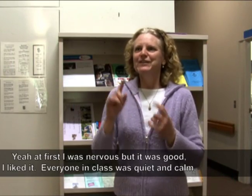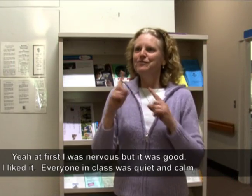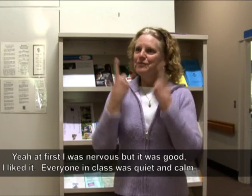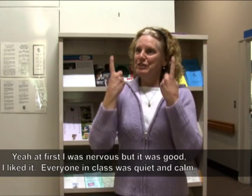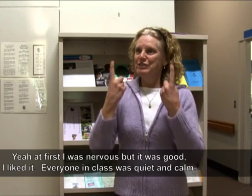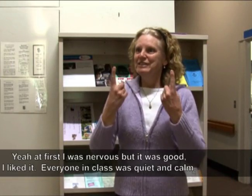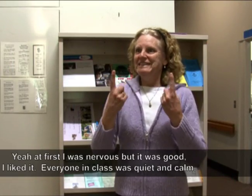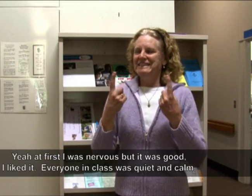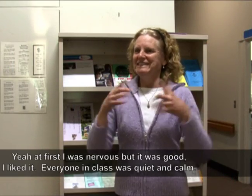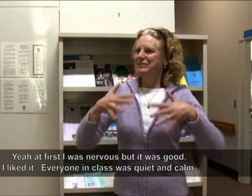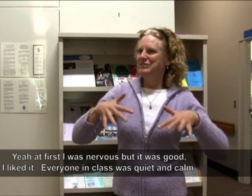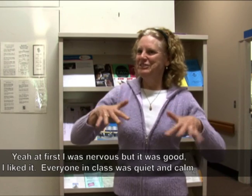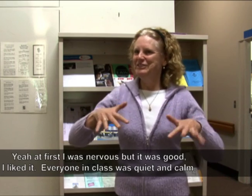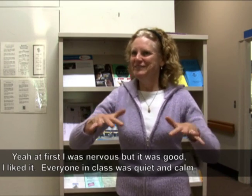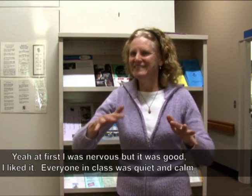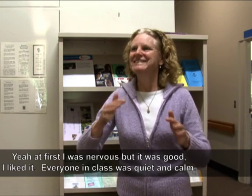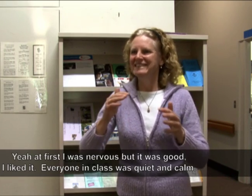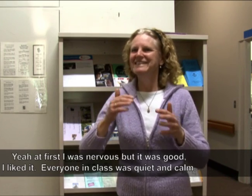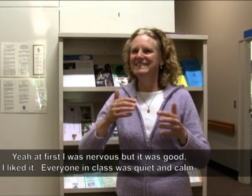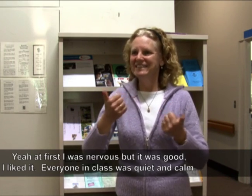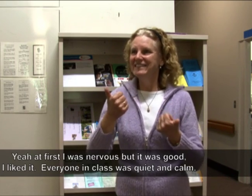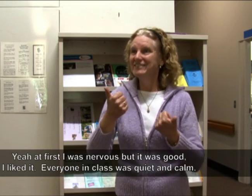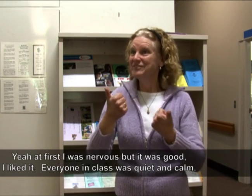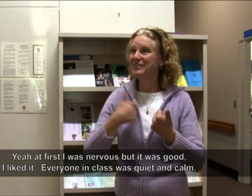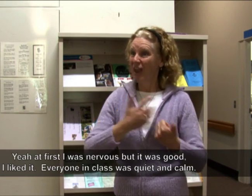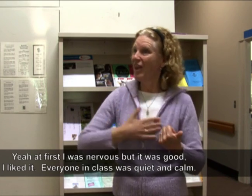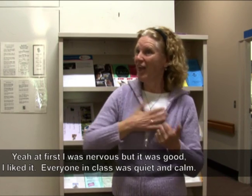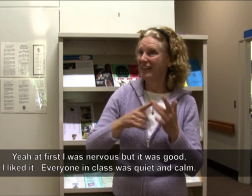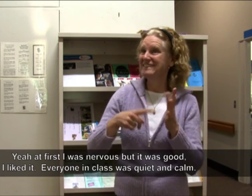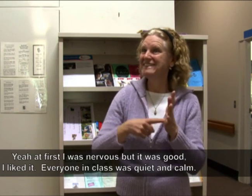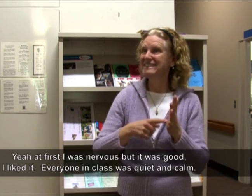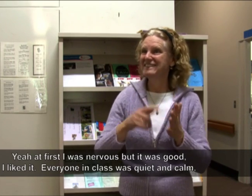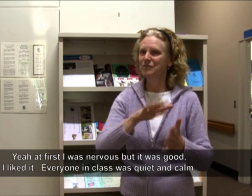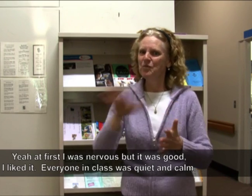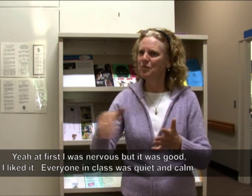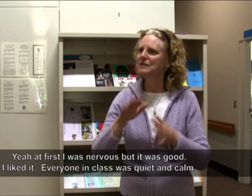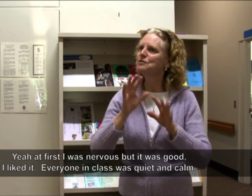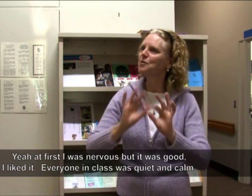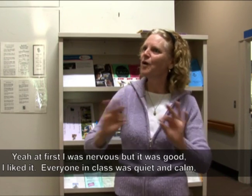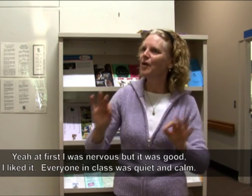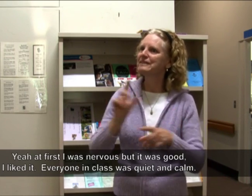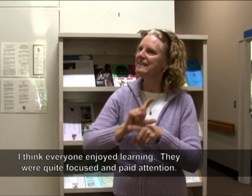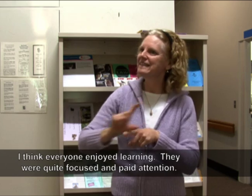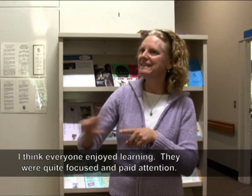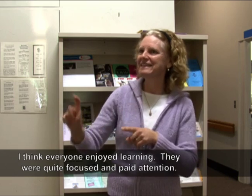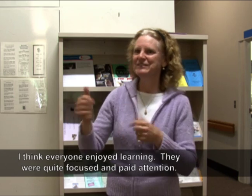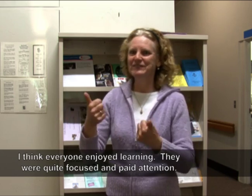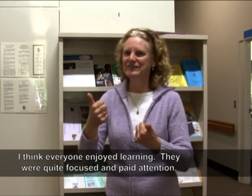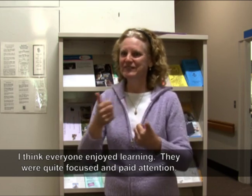Yeah, at first, I was nervous, but it was good. I liked it. Everyone in